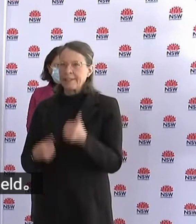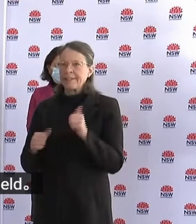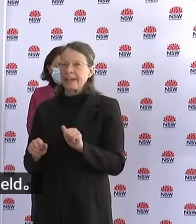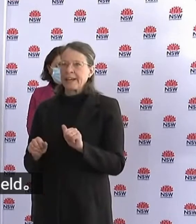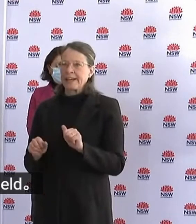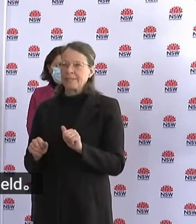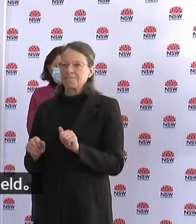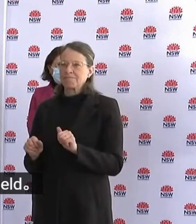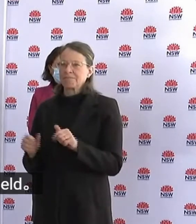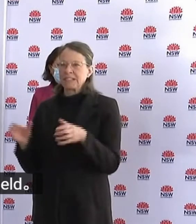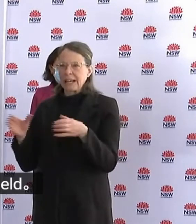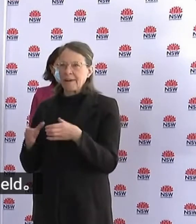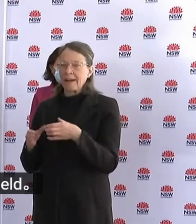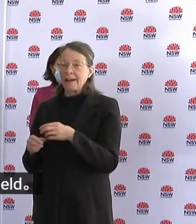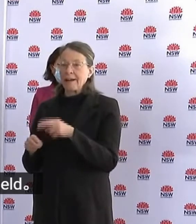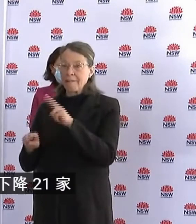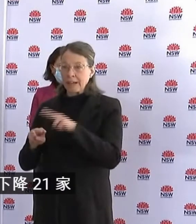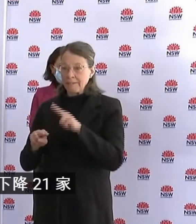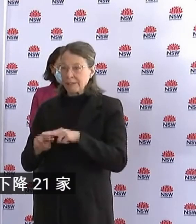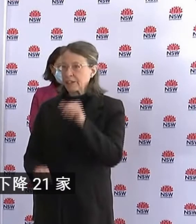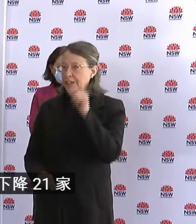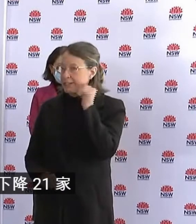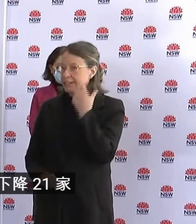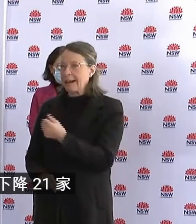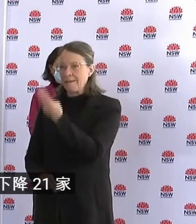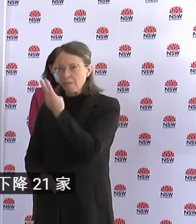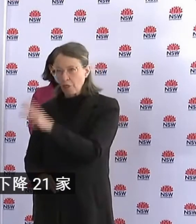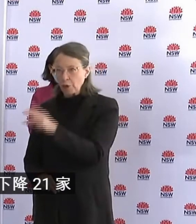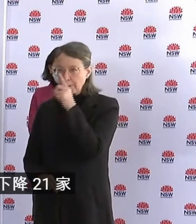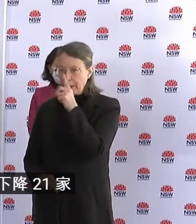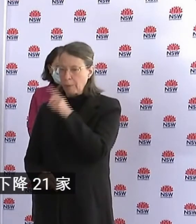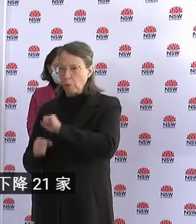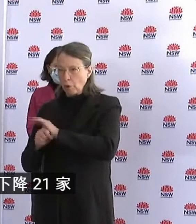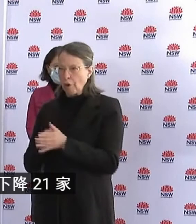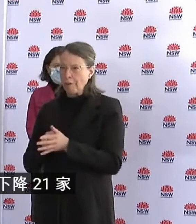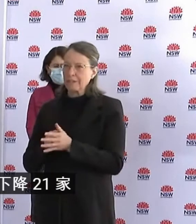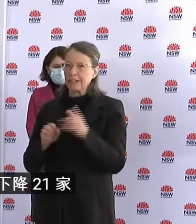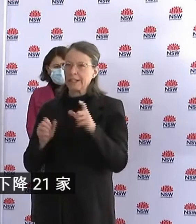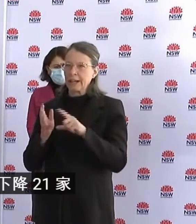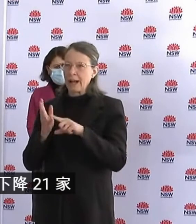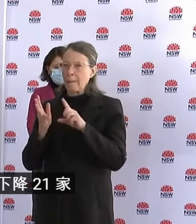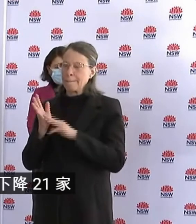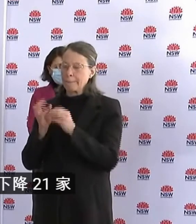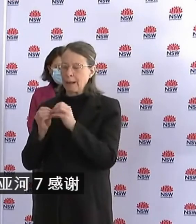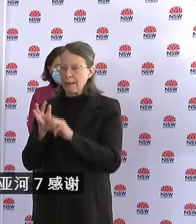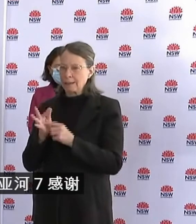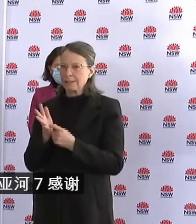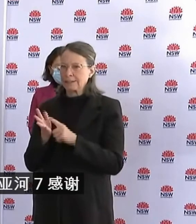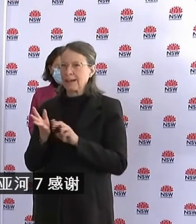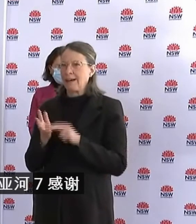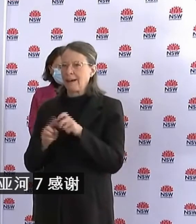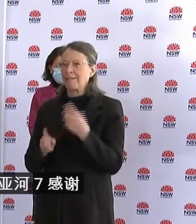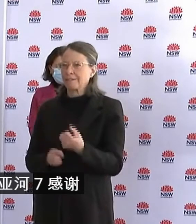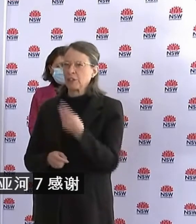the breakdown is Fairfield with 30, Cumberland with 23, Canterbury Bankstown with 21, Blacktown